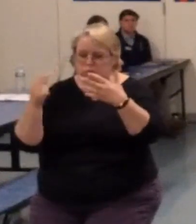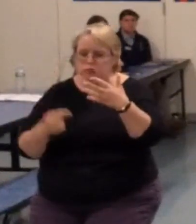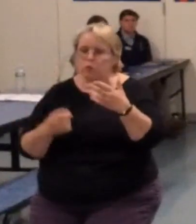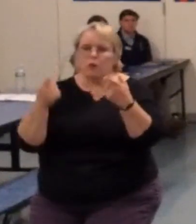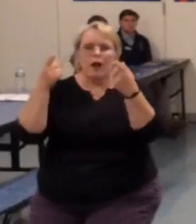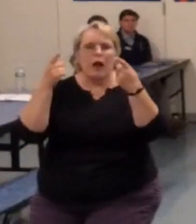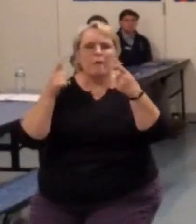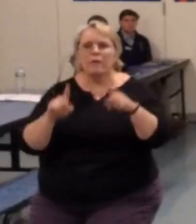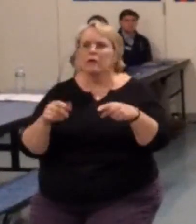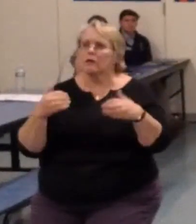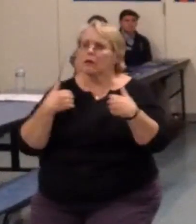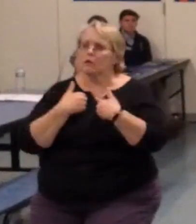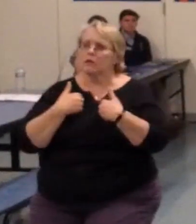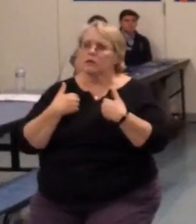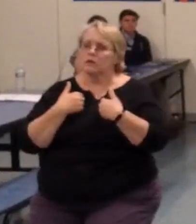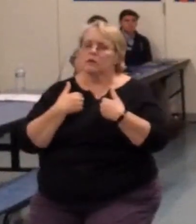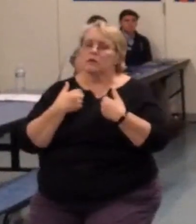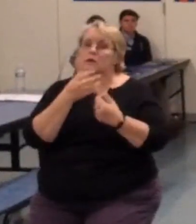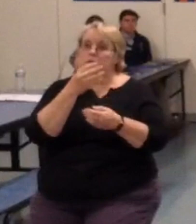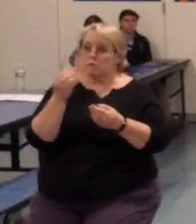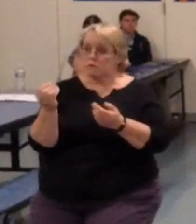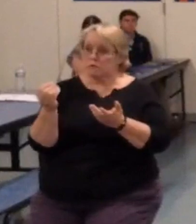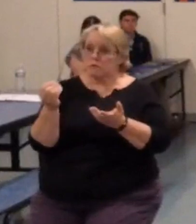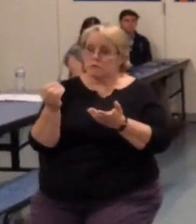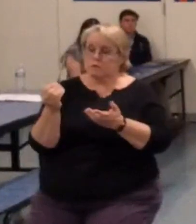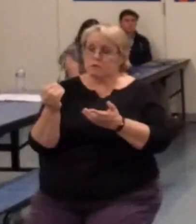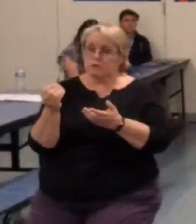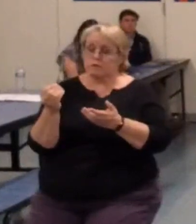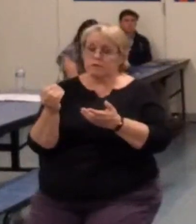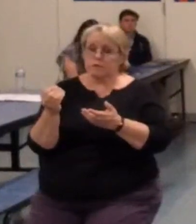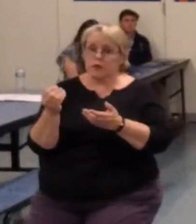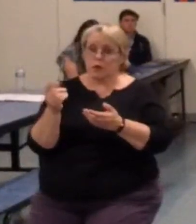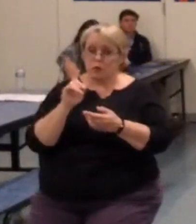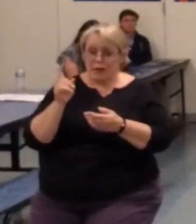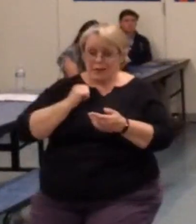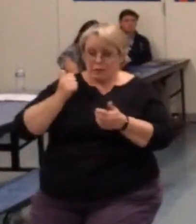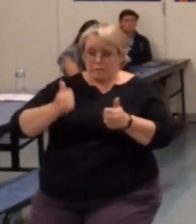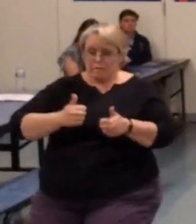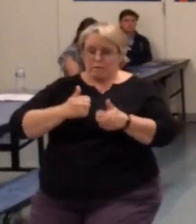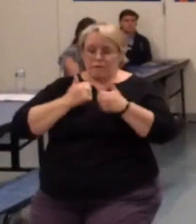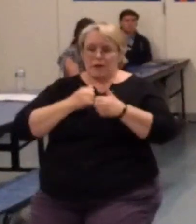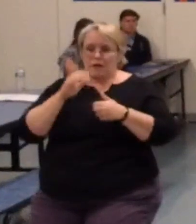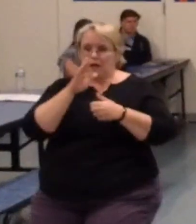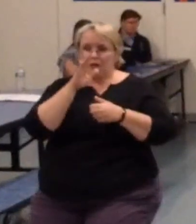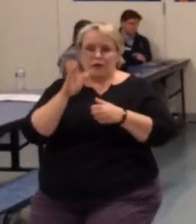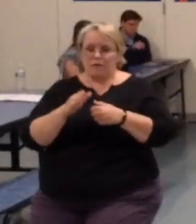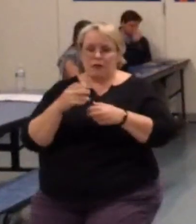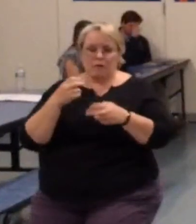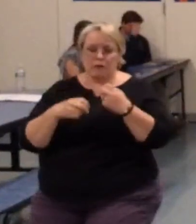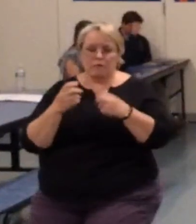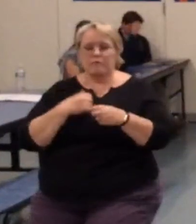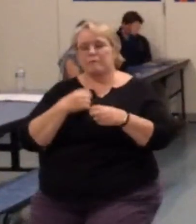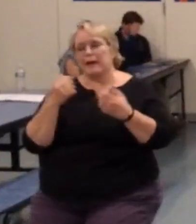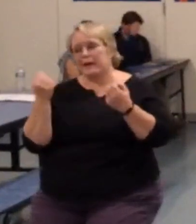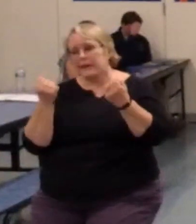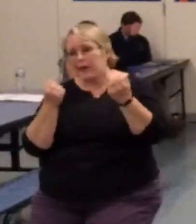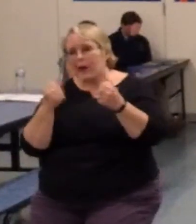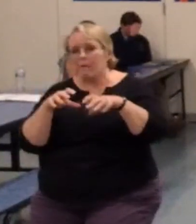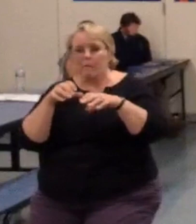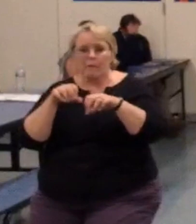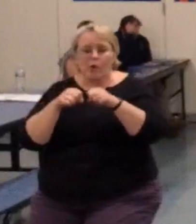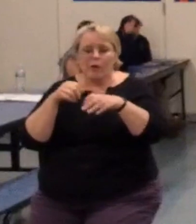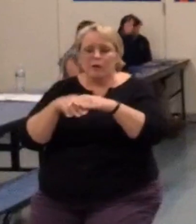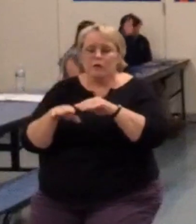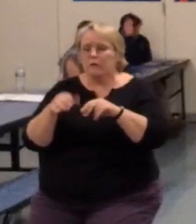happen to that? And where I live, I've never had an issue. I've had my car broken